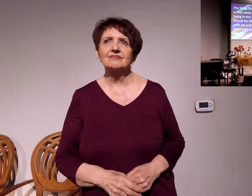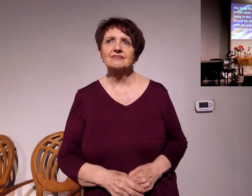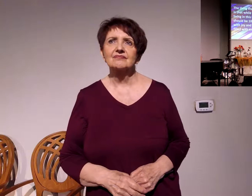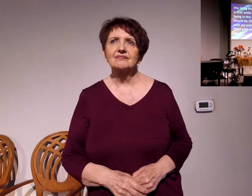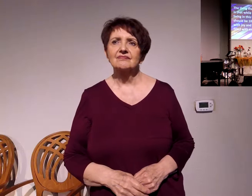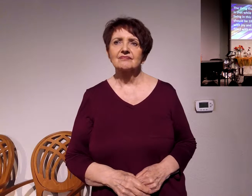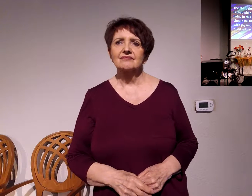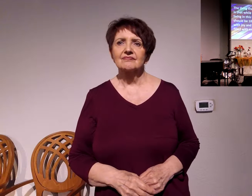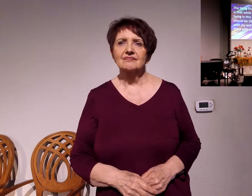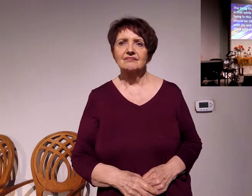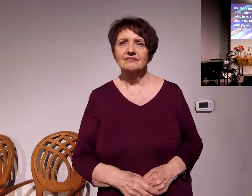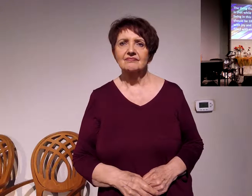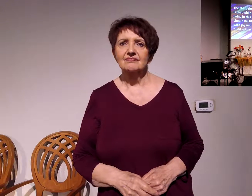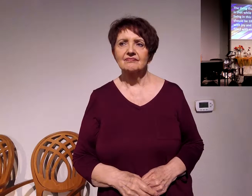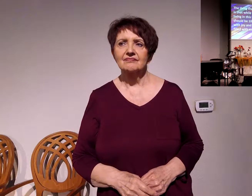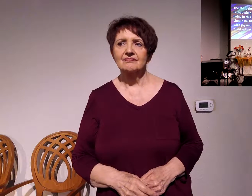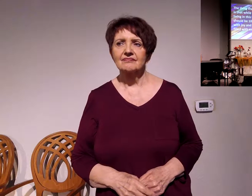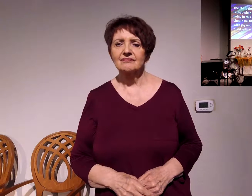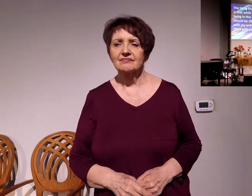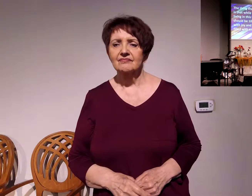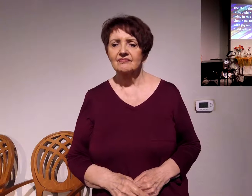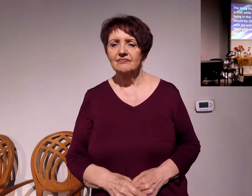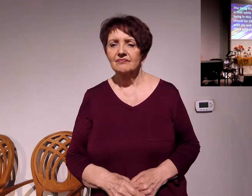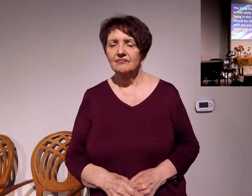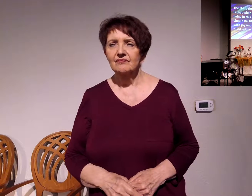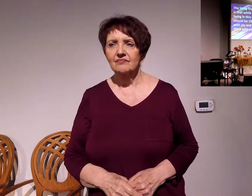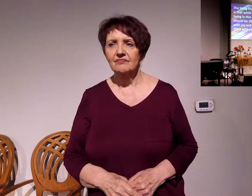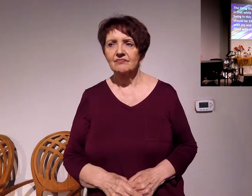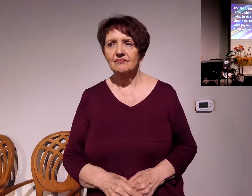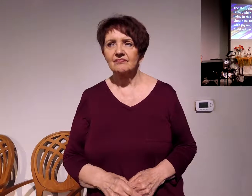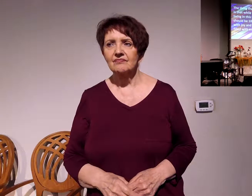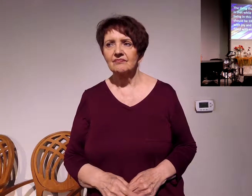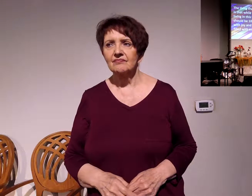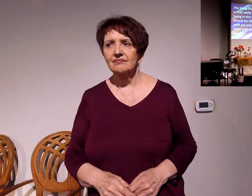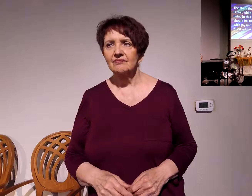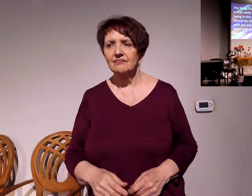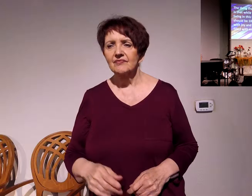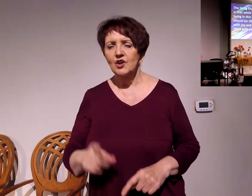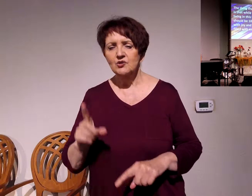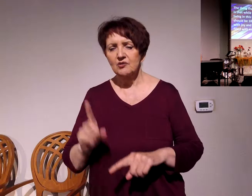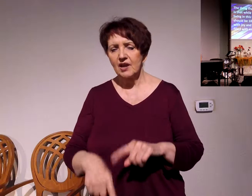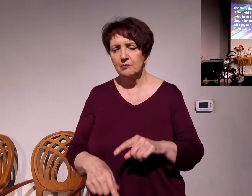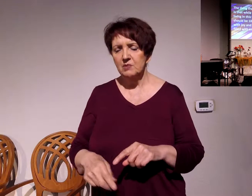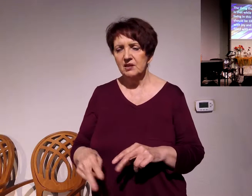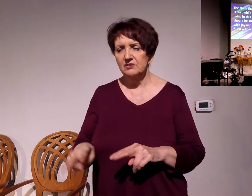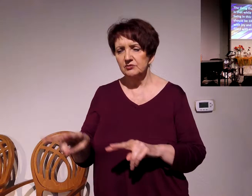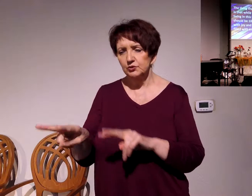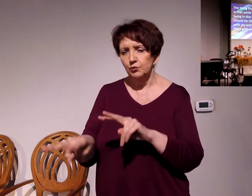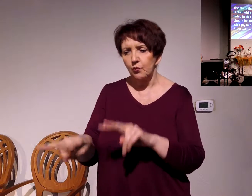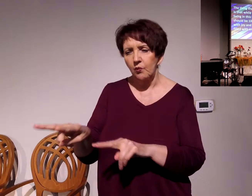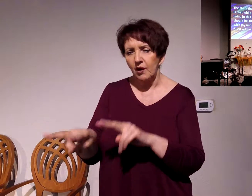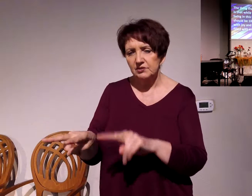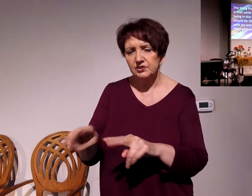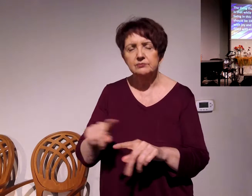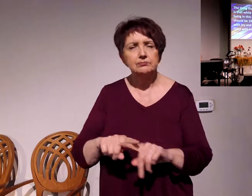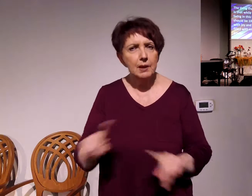So We can't be onlookers. we can't be onlookers. Or we can. It's your choice. To be